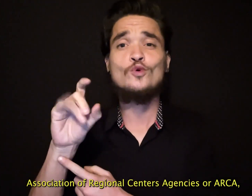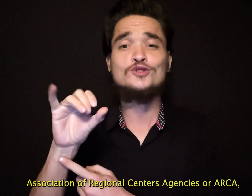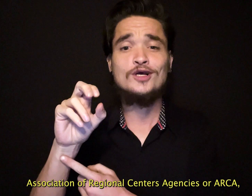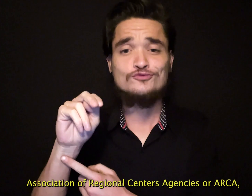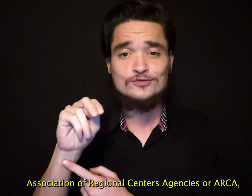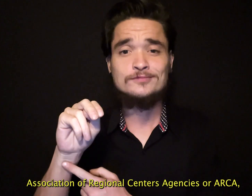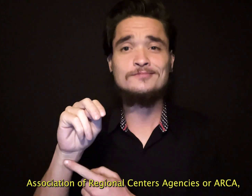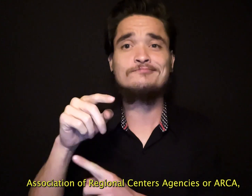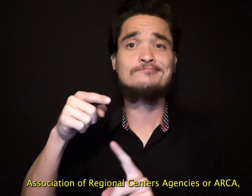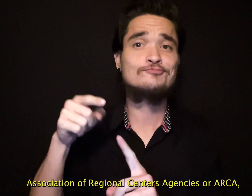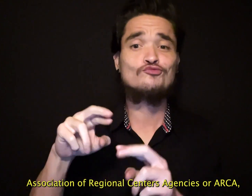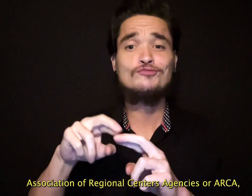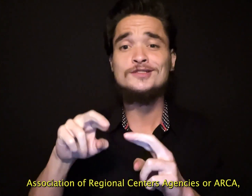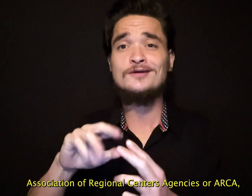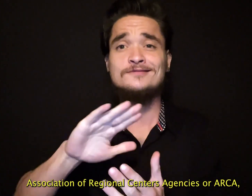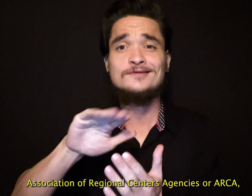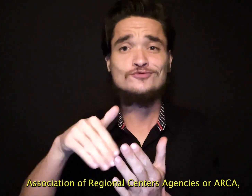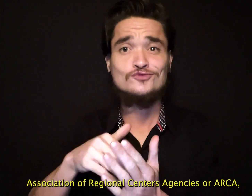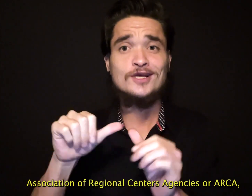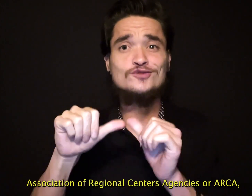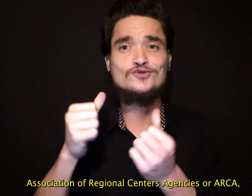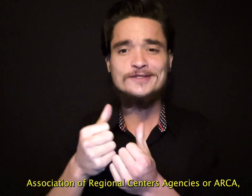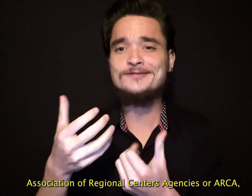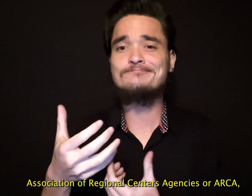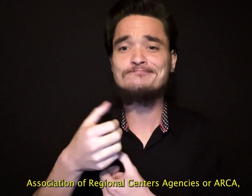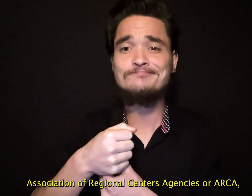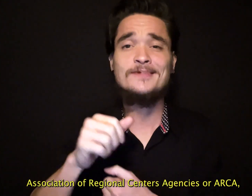Association of Regional Centers Agencies, or ARCA,